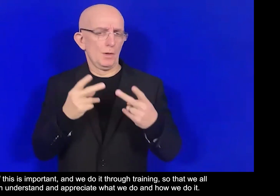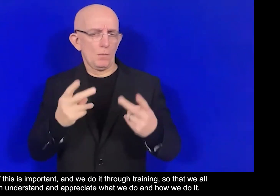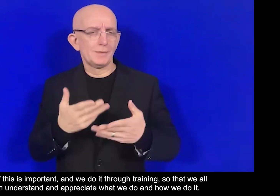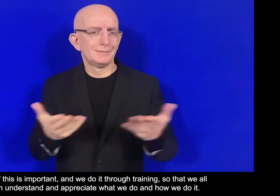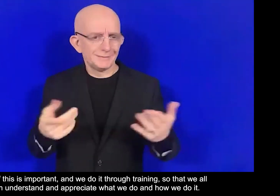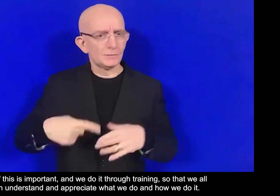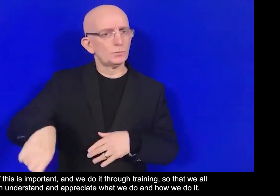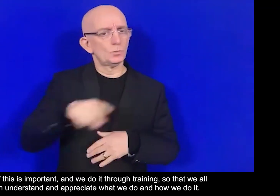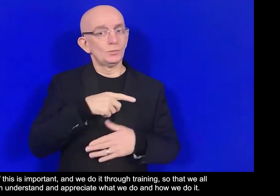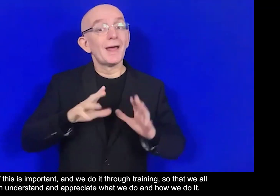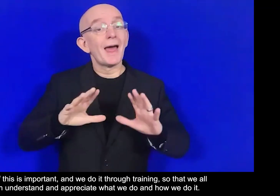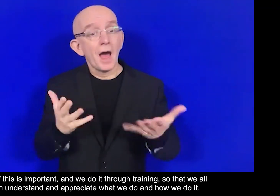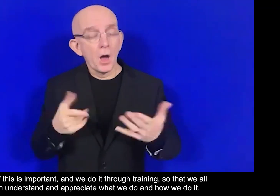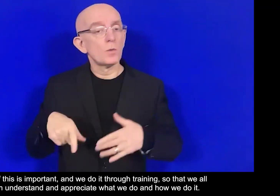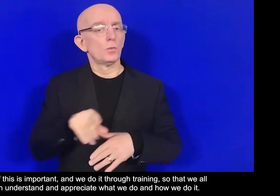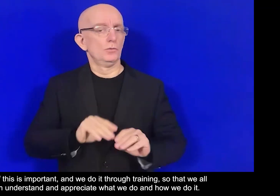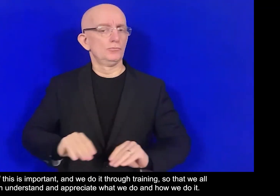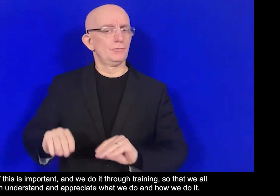we do it.